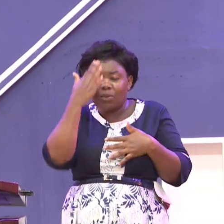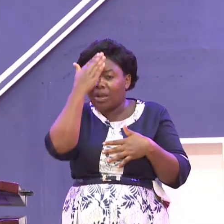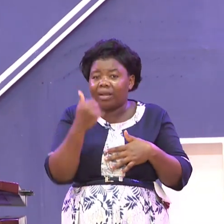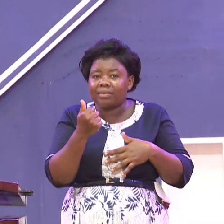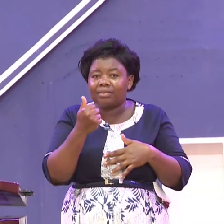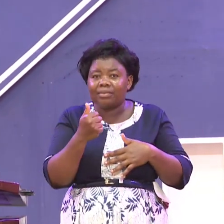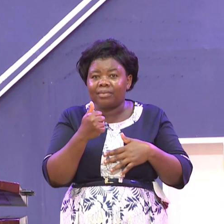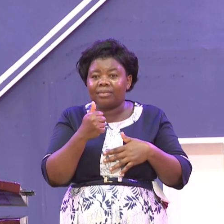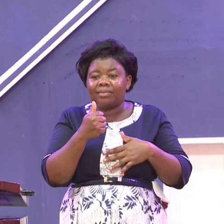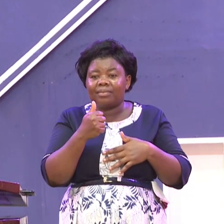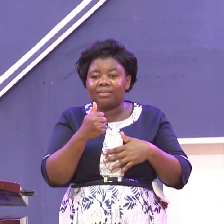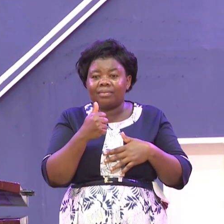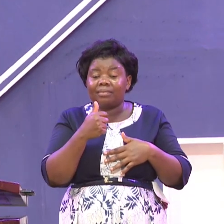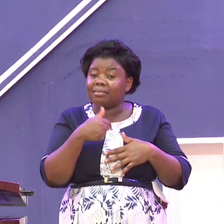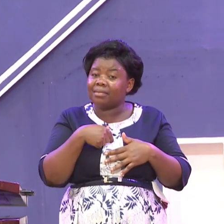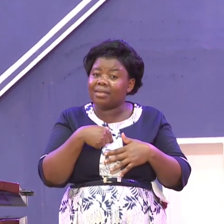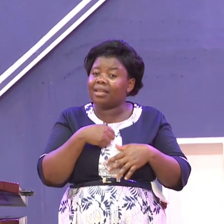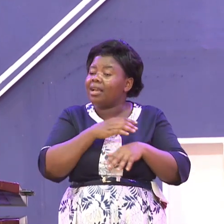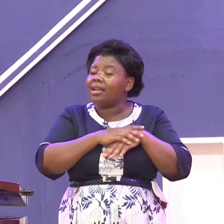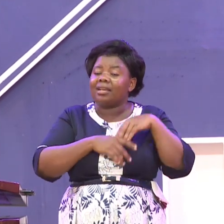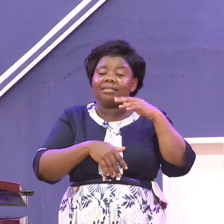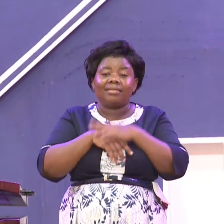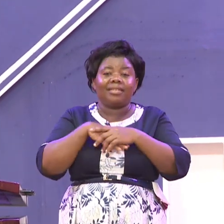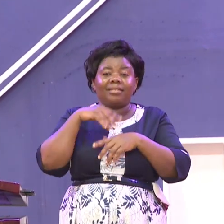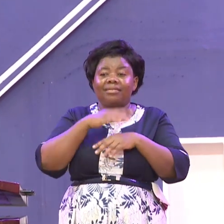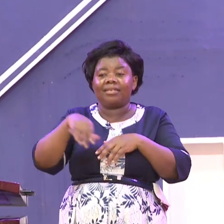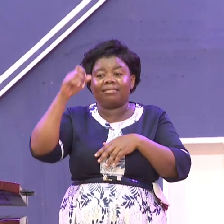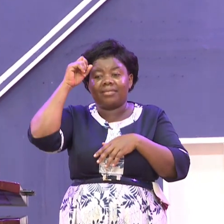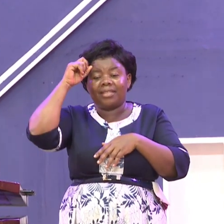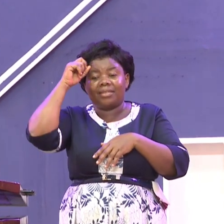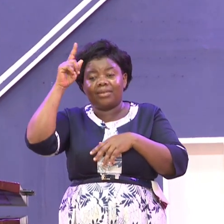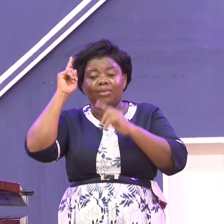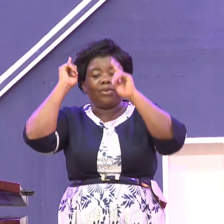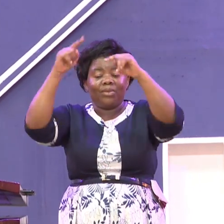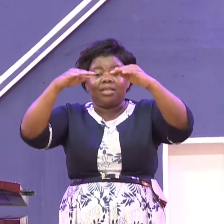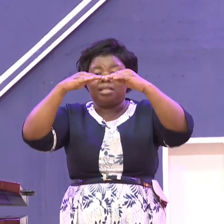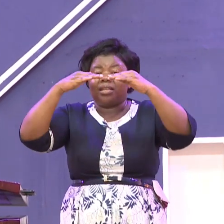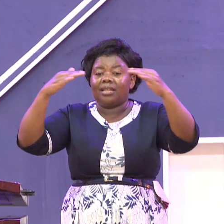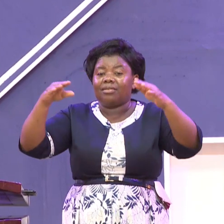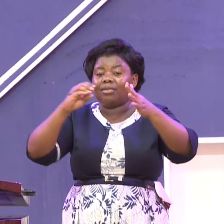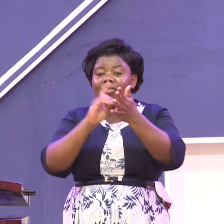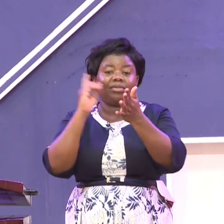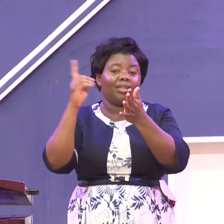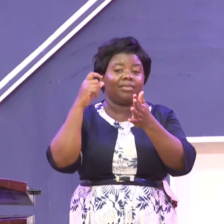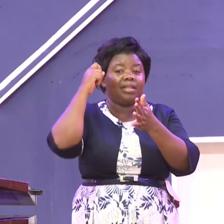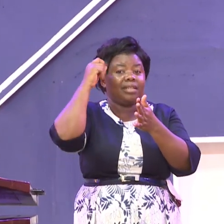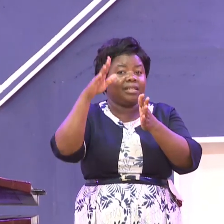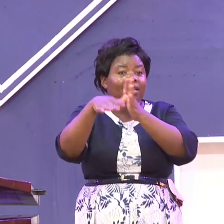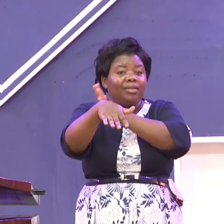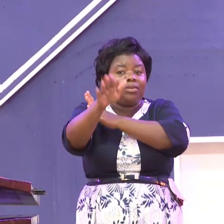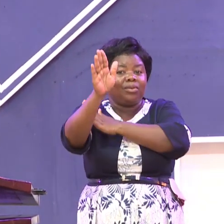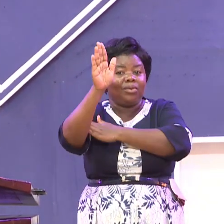Why? Why? Nali sirina ba kutegeera kutuuka ku ddaala Dawudi lye yali atuuseeko kutegeera nti